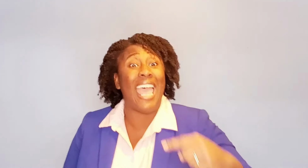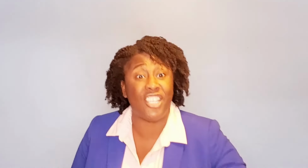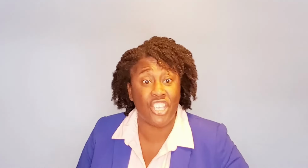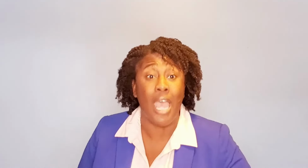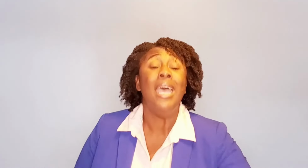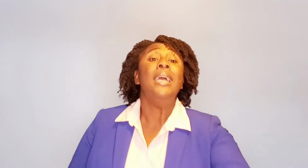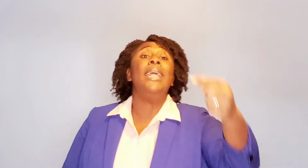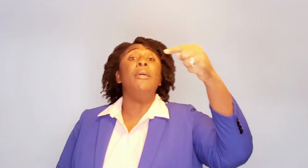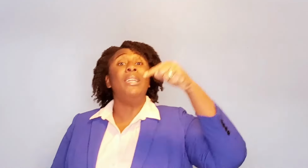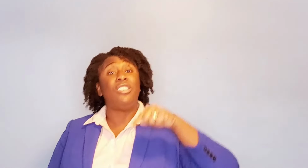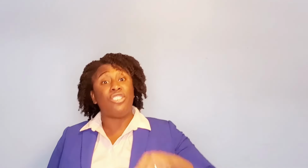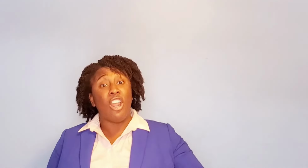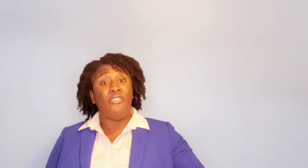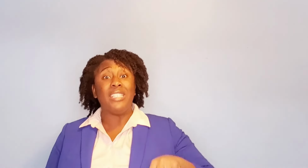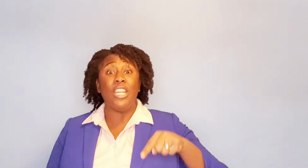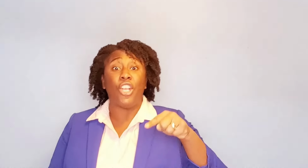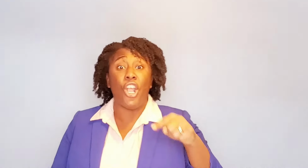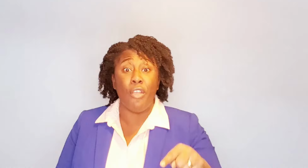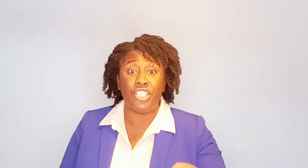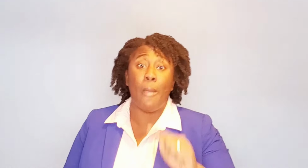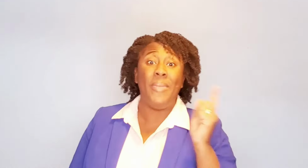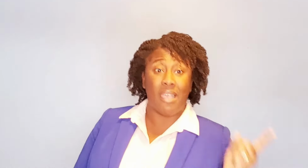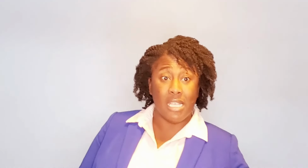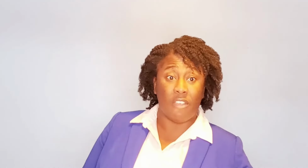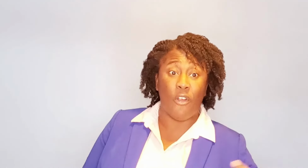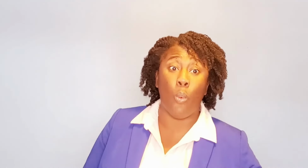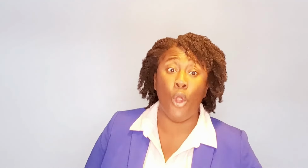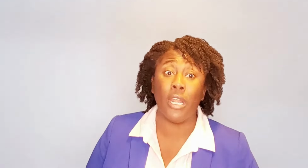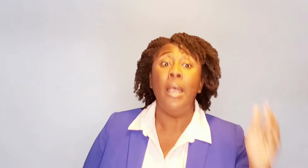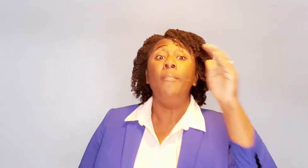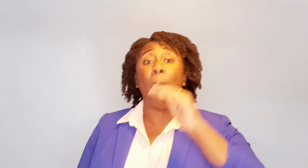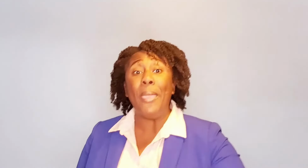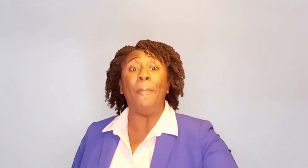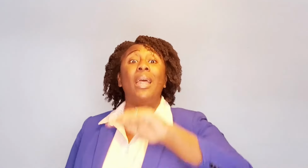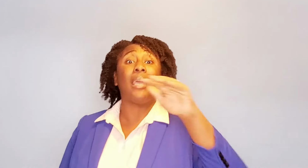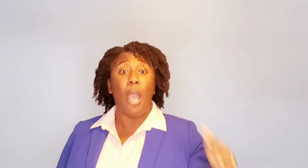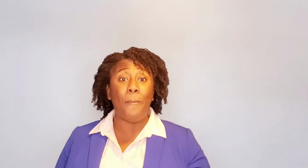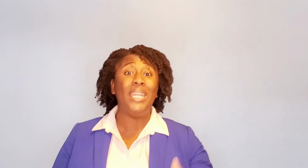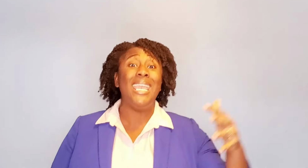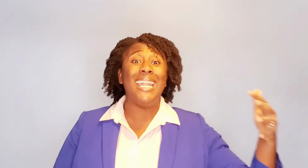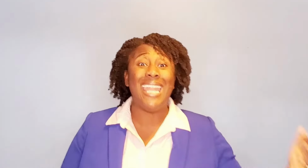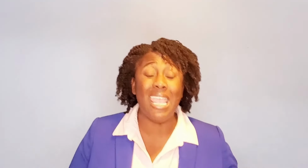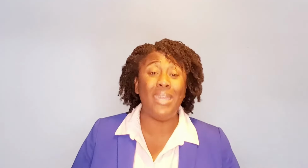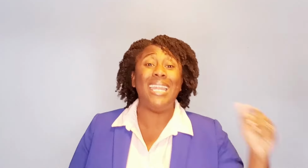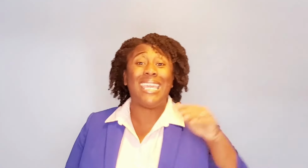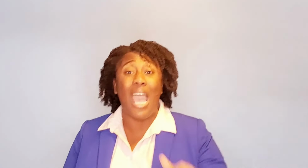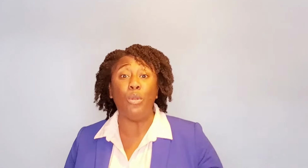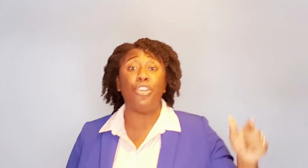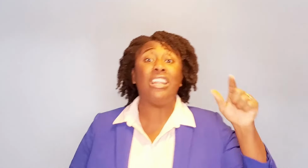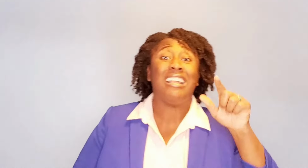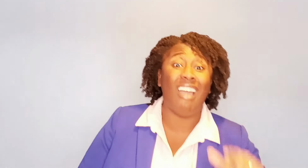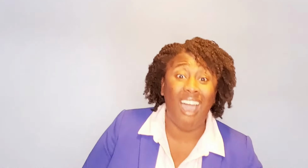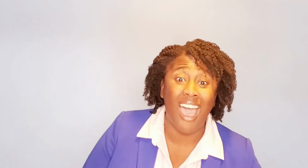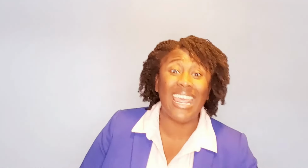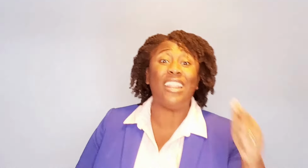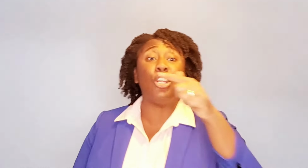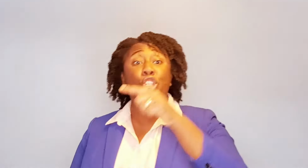Elisha. Naaman's servants encouraged him because of her word. The people accompanying Naaman encountered God at the